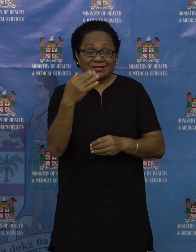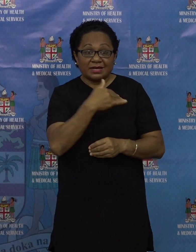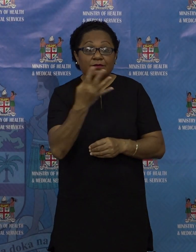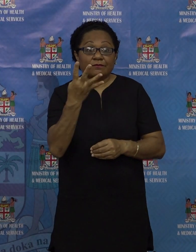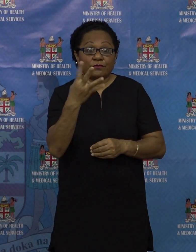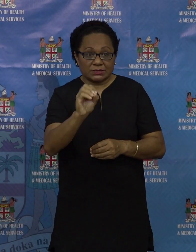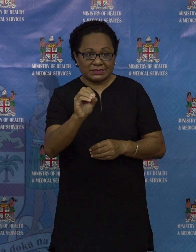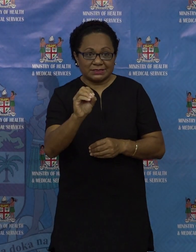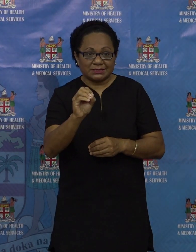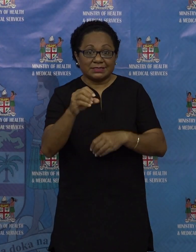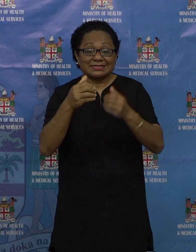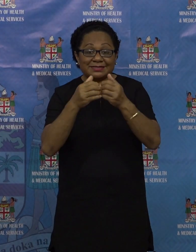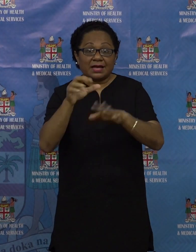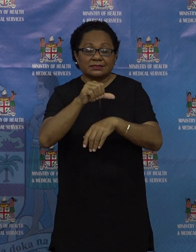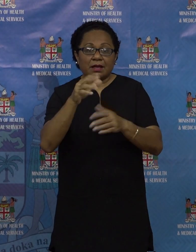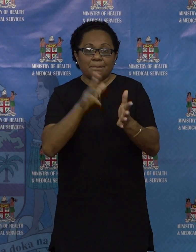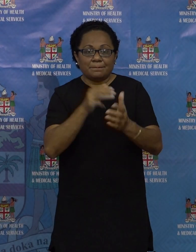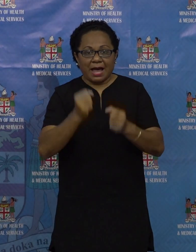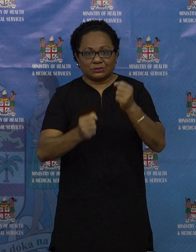of 2020.